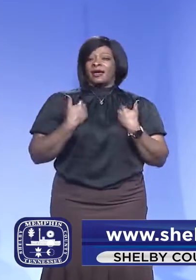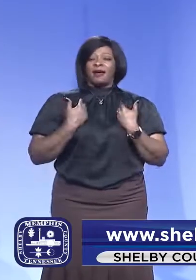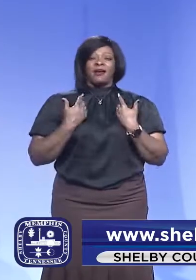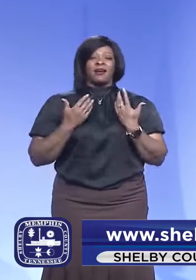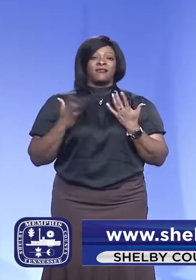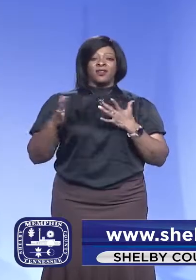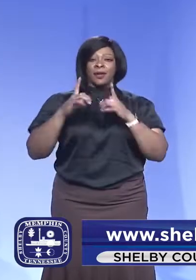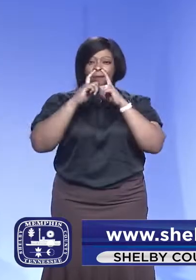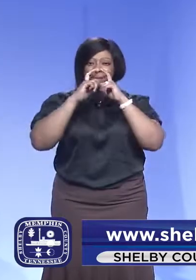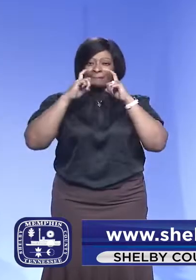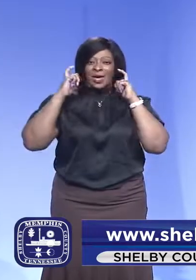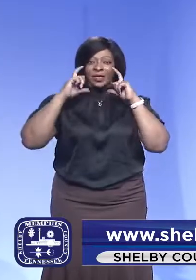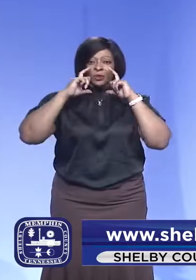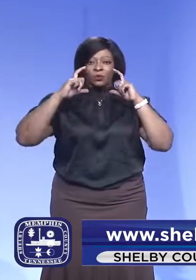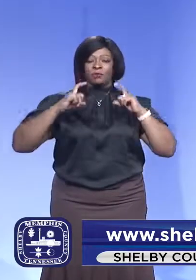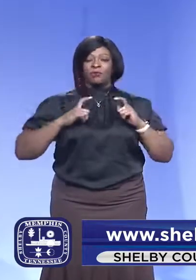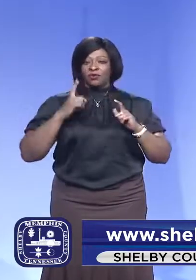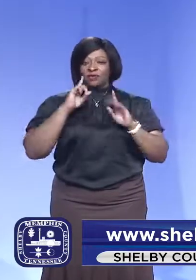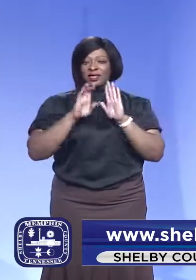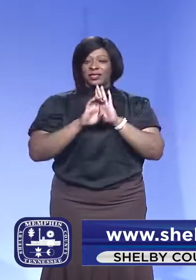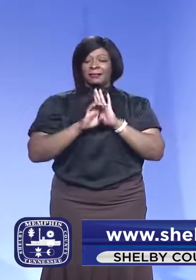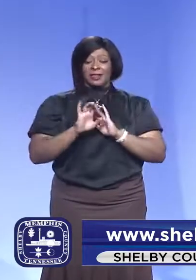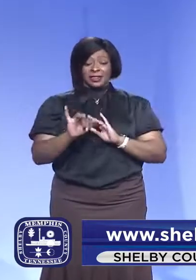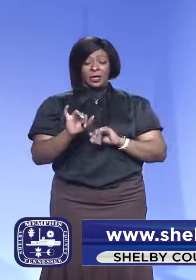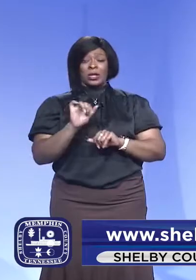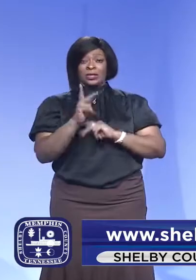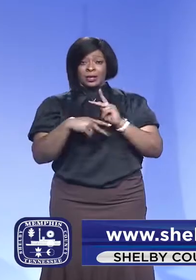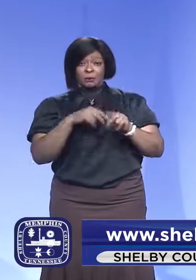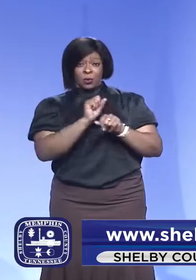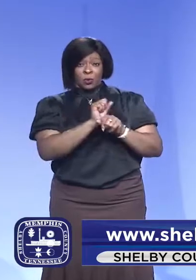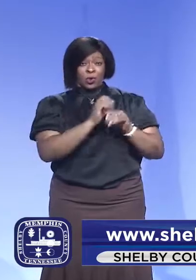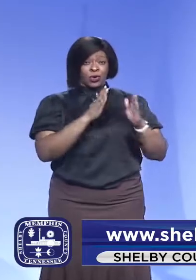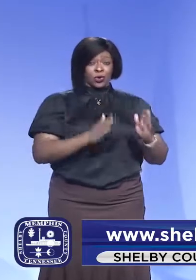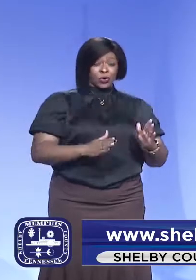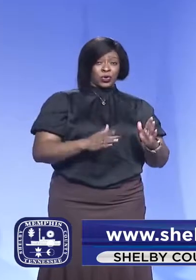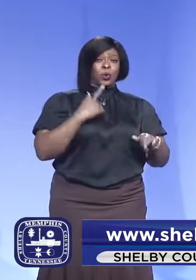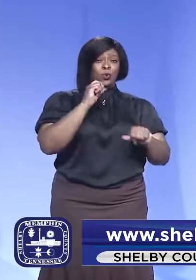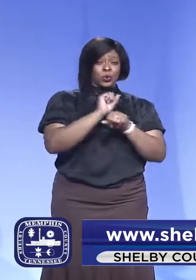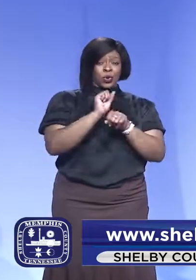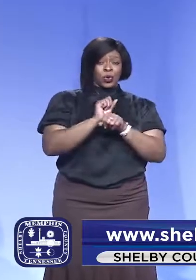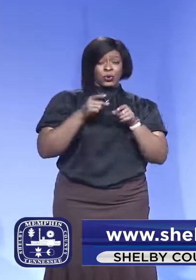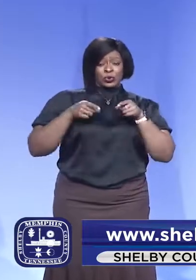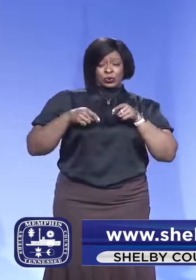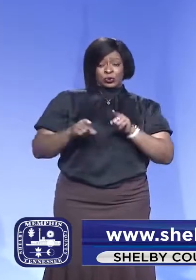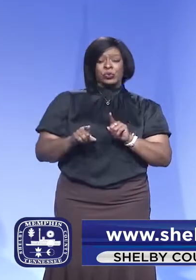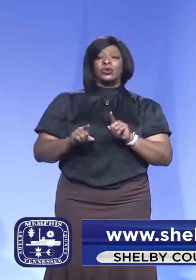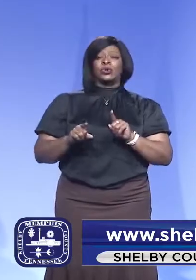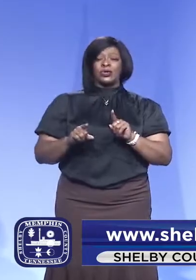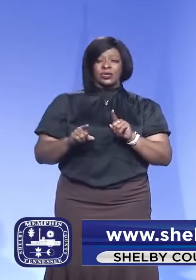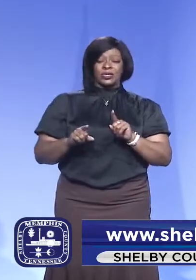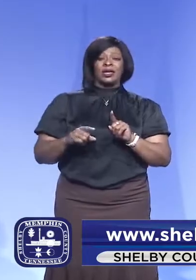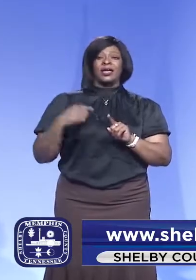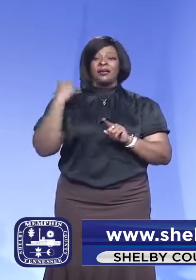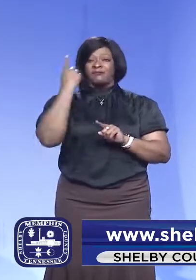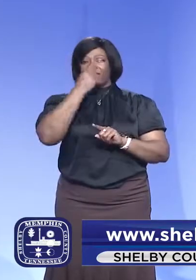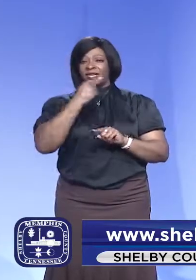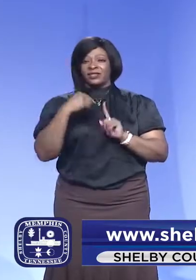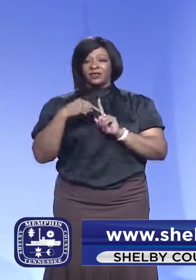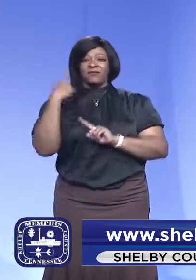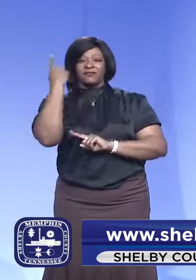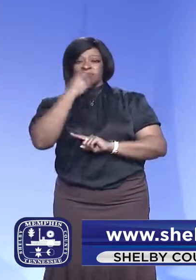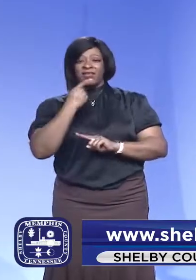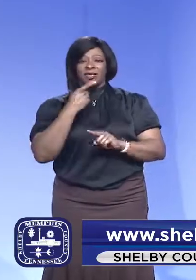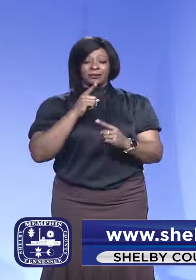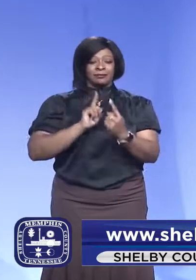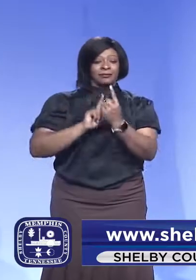their mask removed. Those workers who are working doing facial and other types of